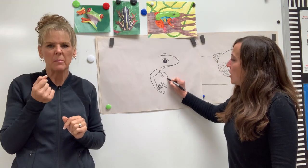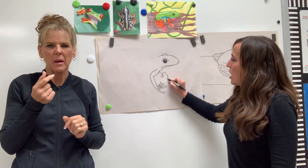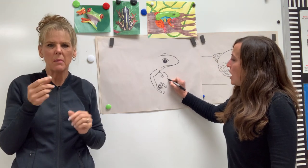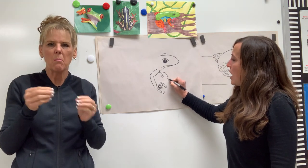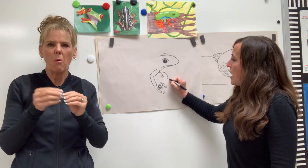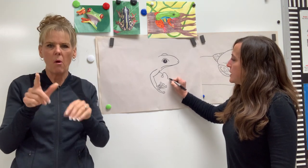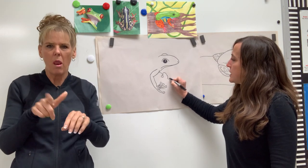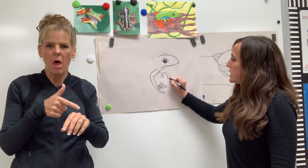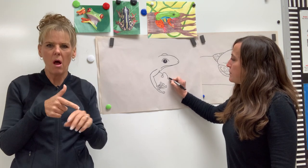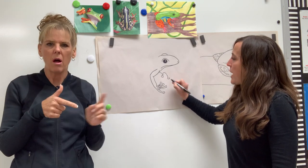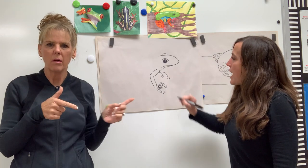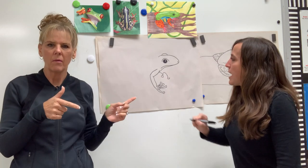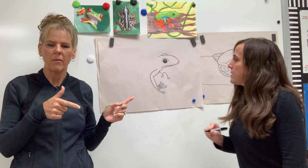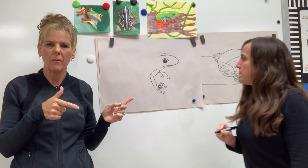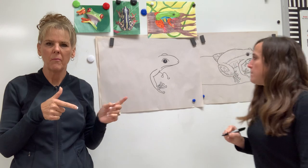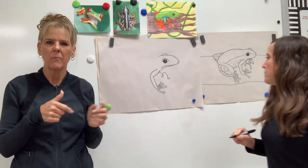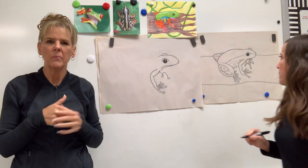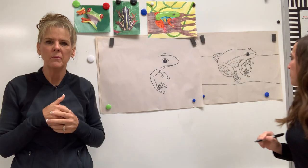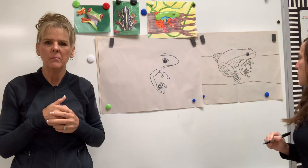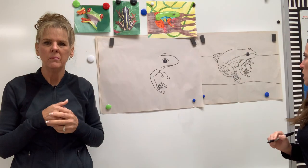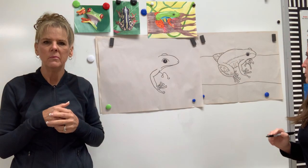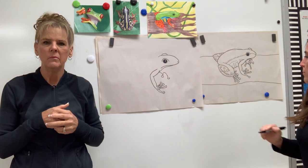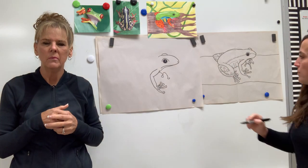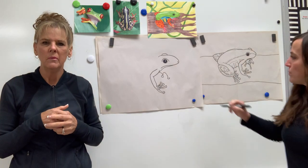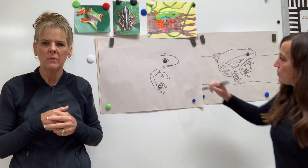longer. And sticky pad.